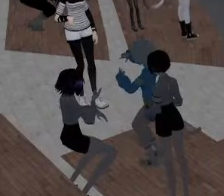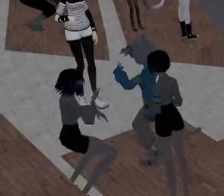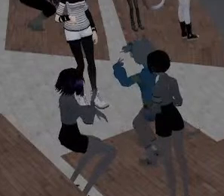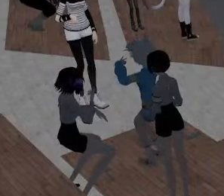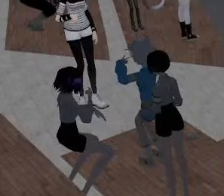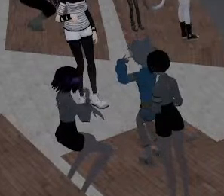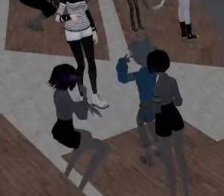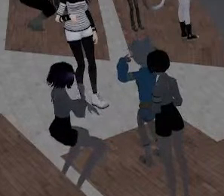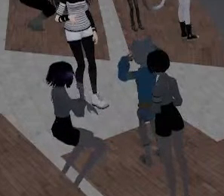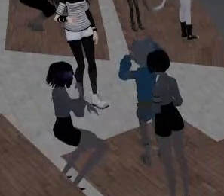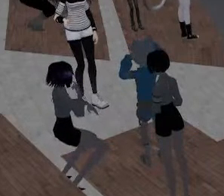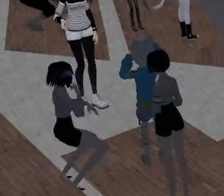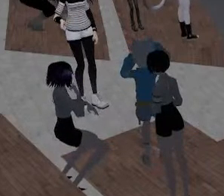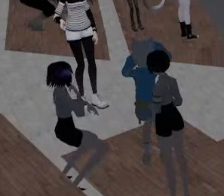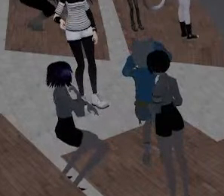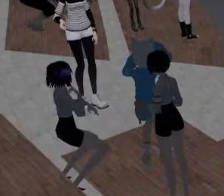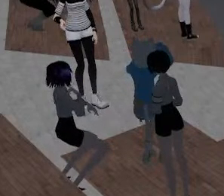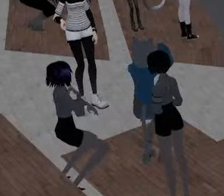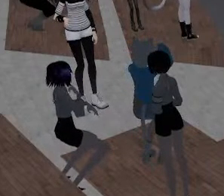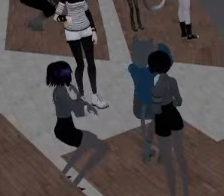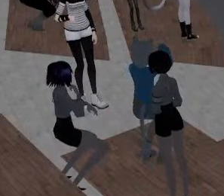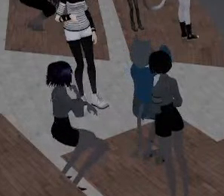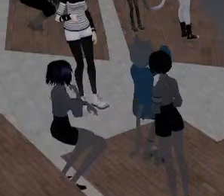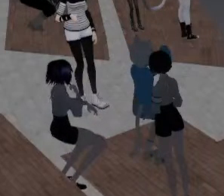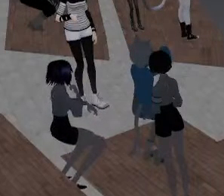I don't know where it's I don't think I've been here in over a year.